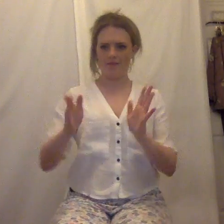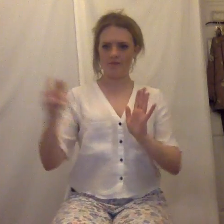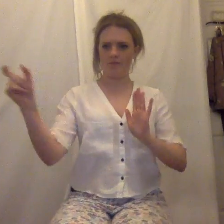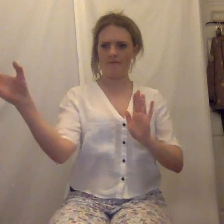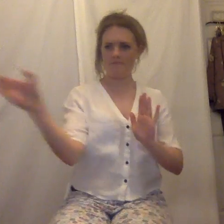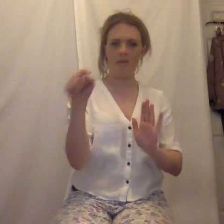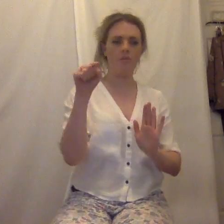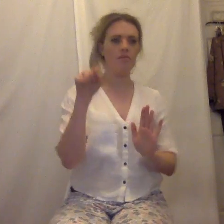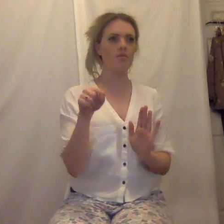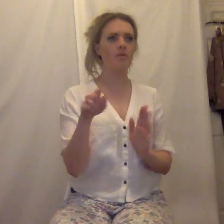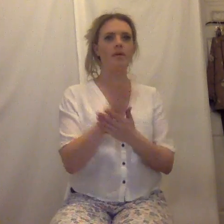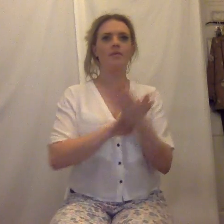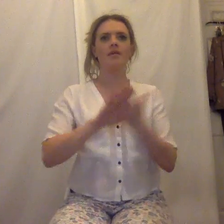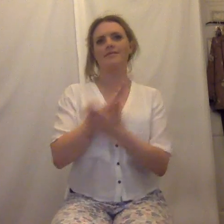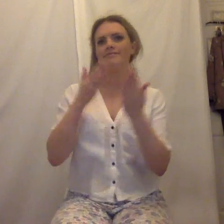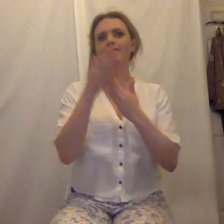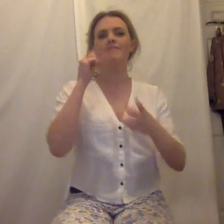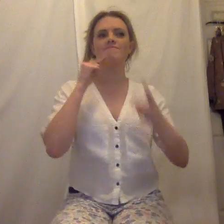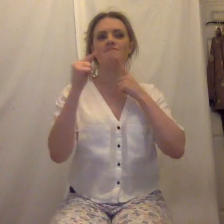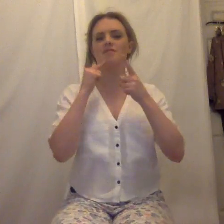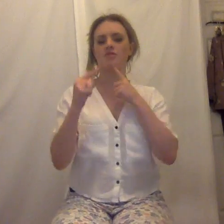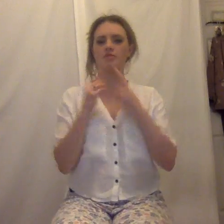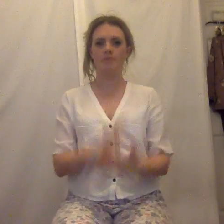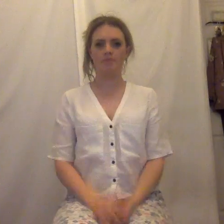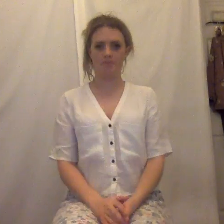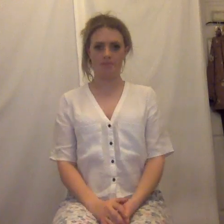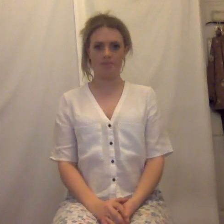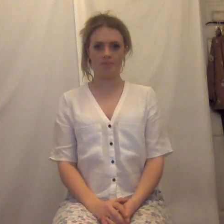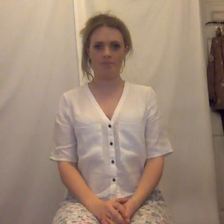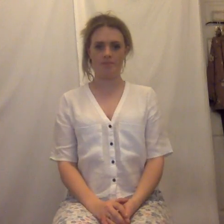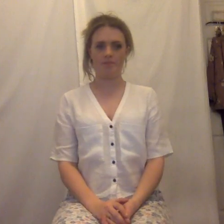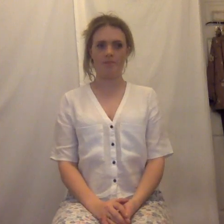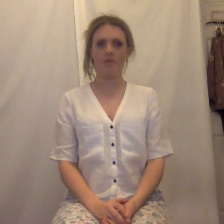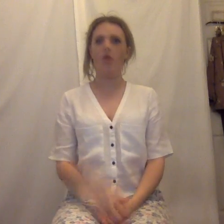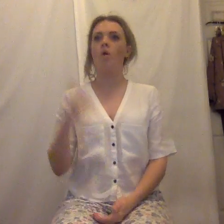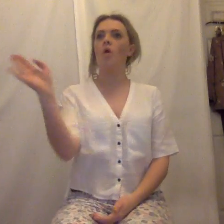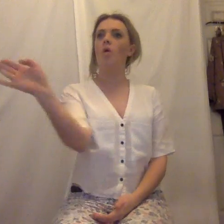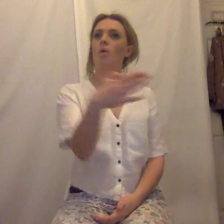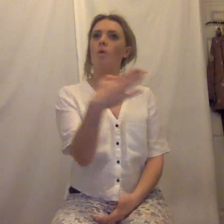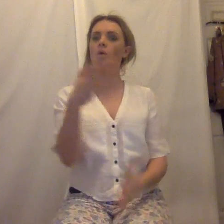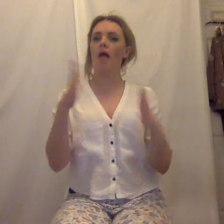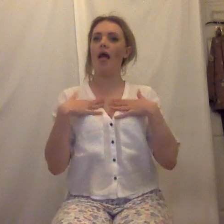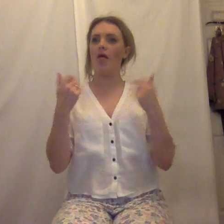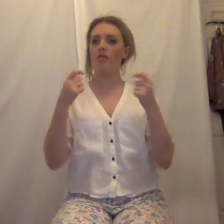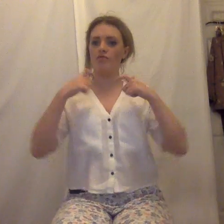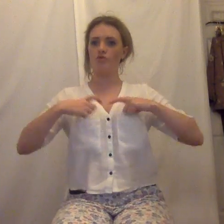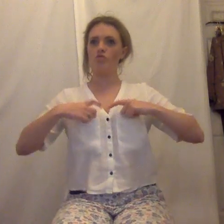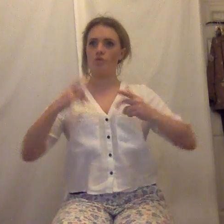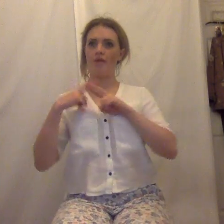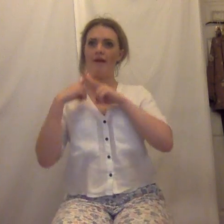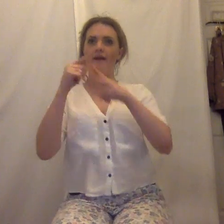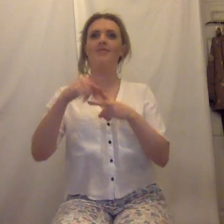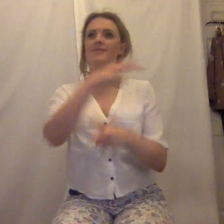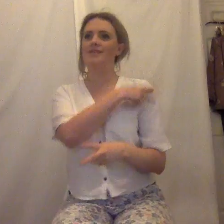interpreter. Get support from health and care staff and organisations to communicate, for example, to lip read or use hearing